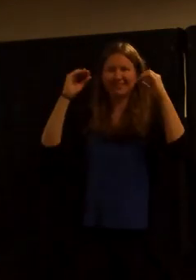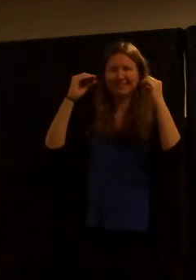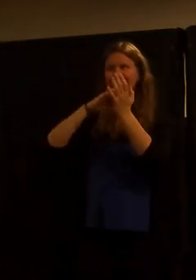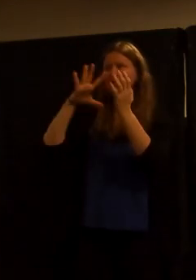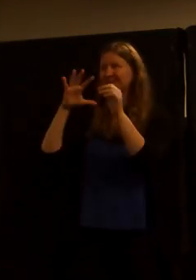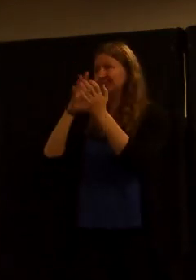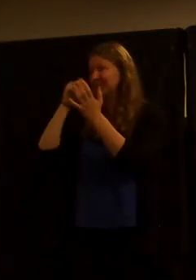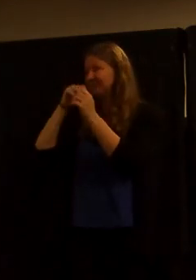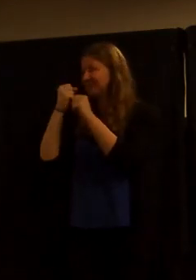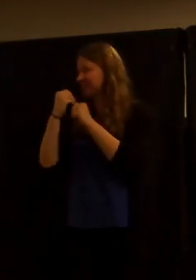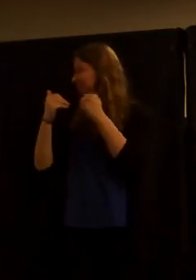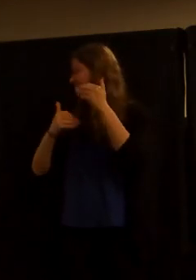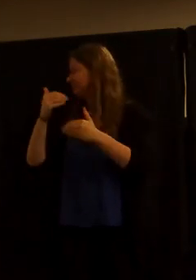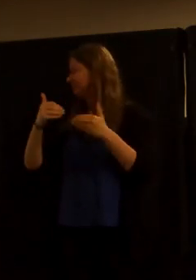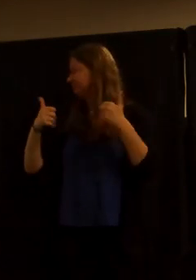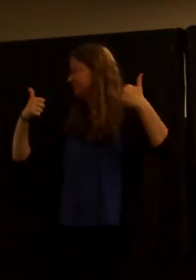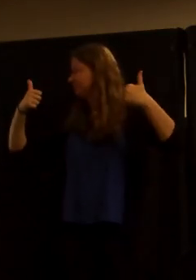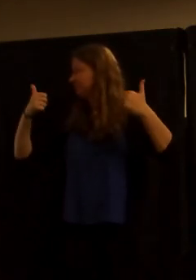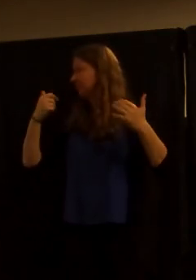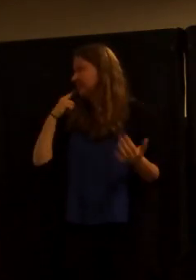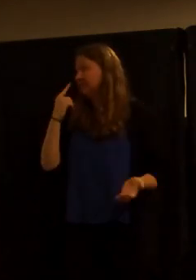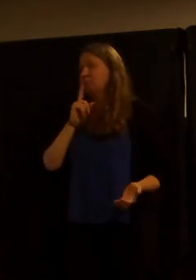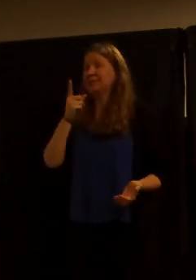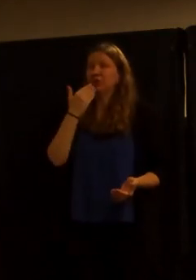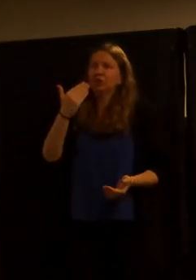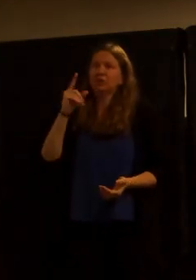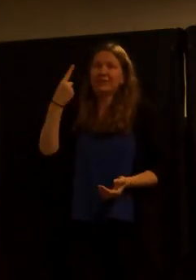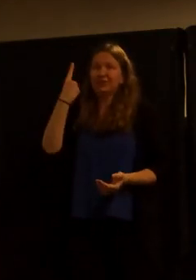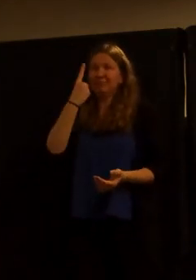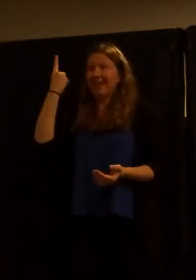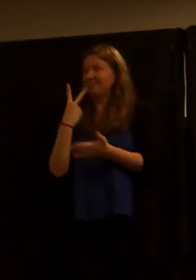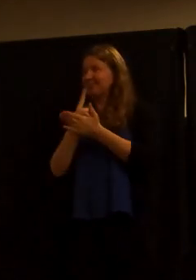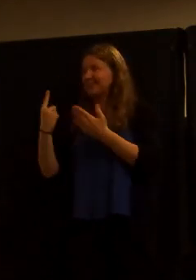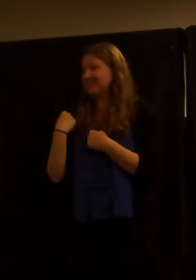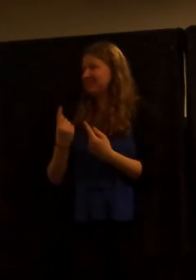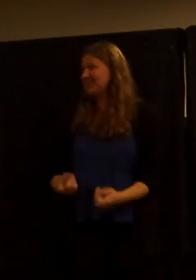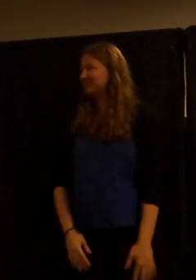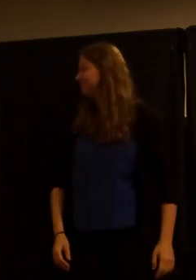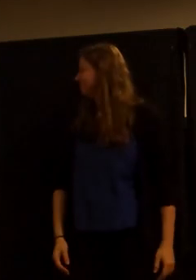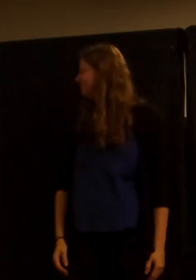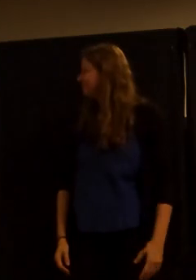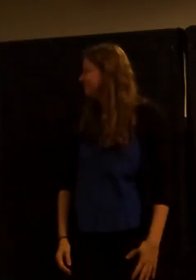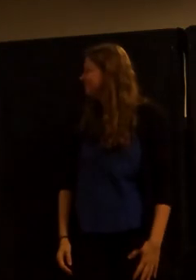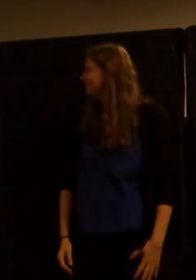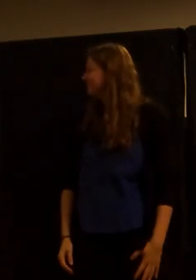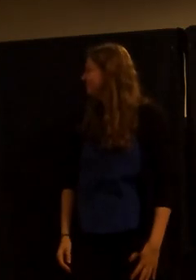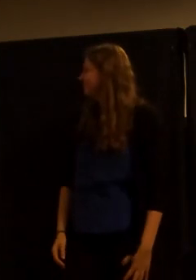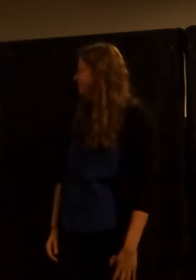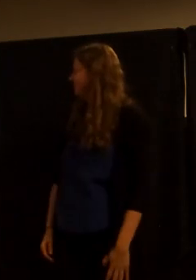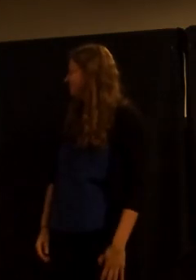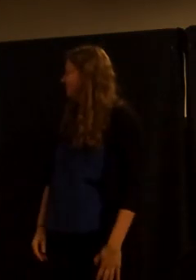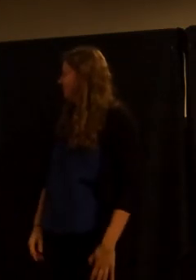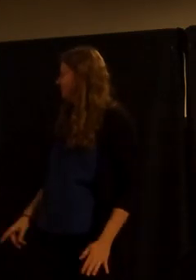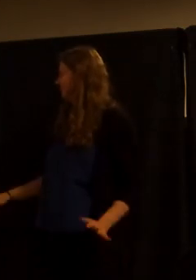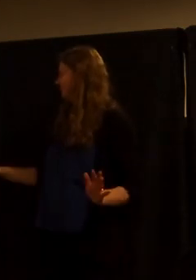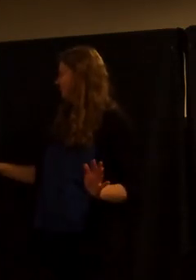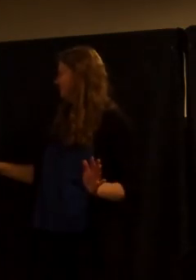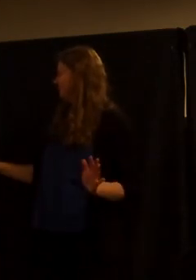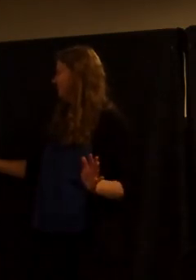well. And the teachers are still teaching and our students are still learning. So it's been a good first week and a half.